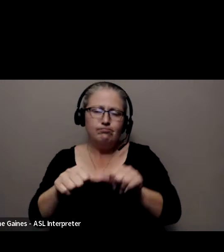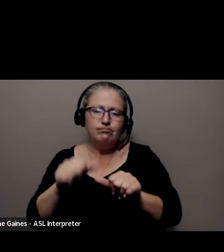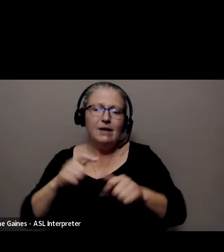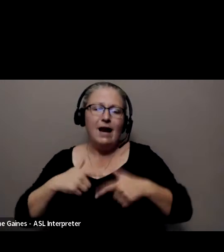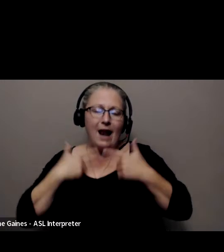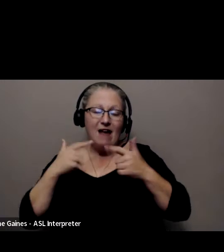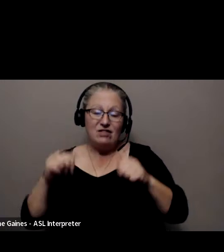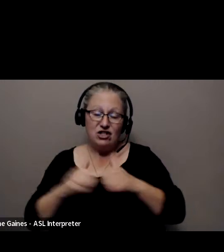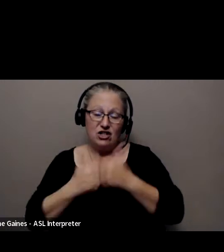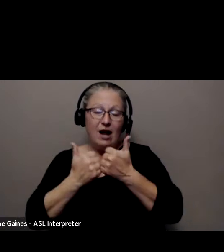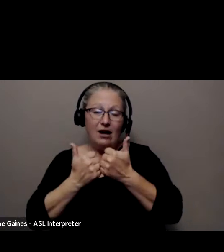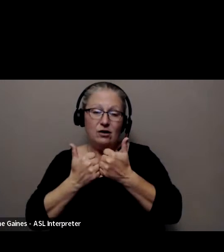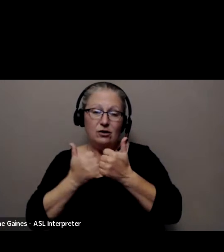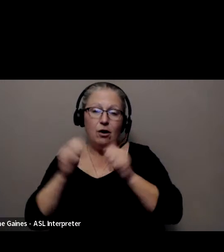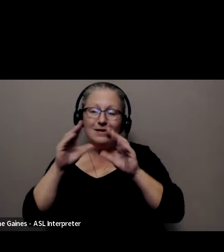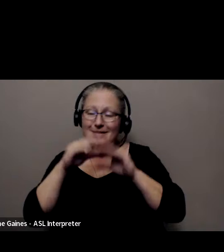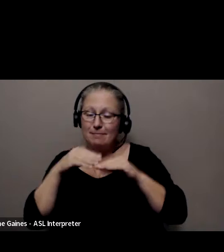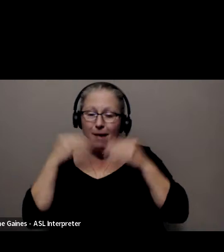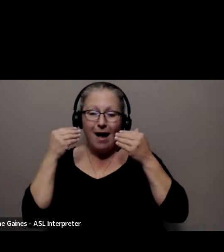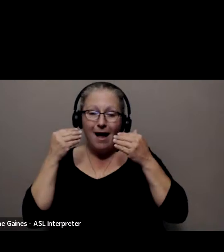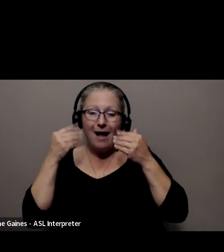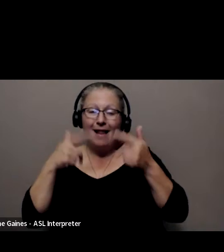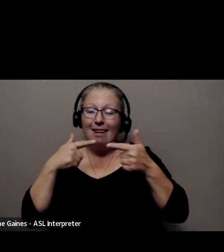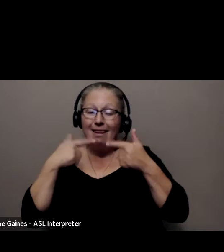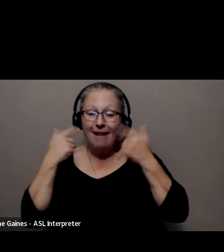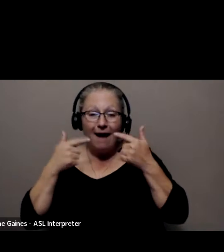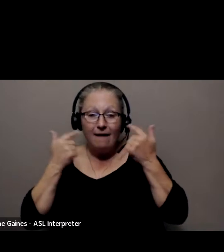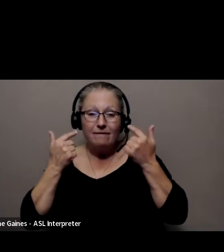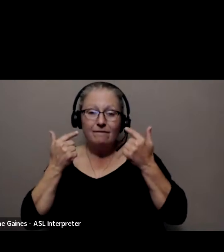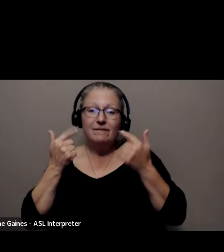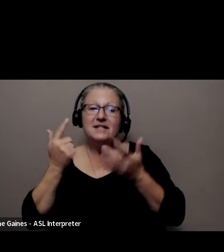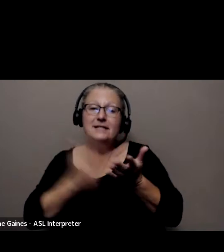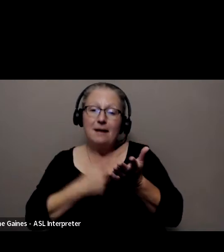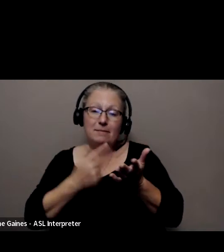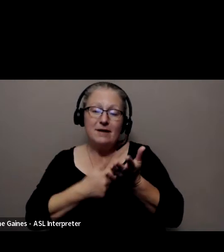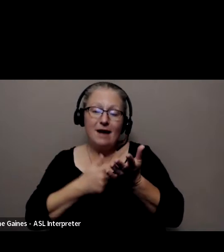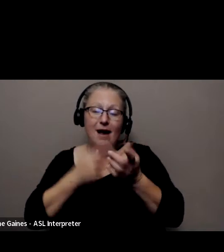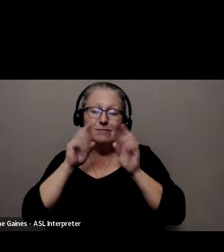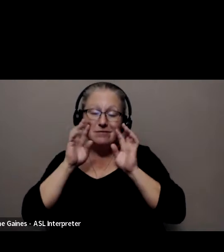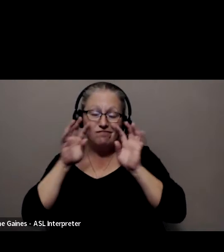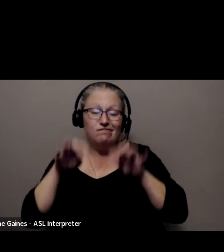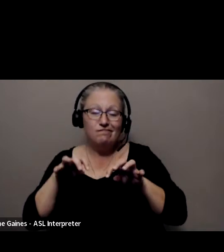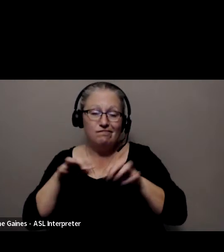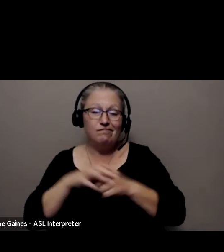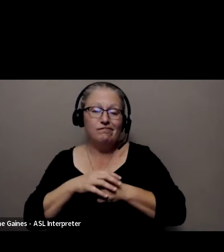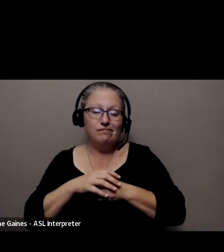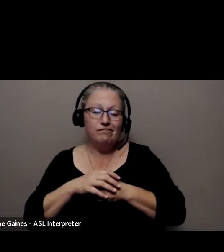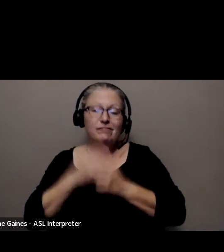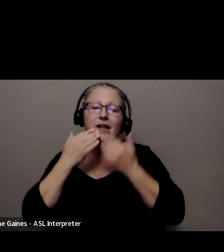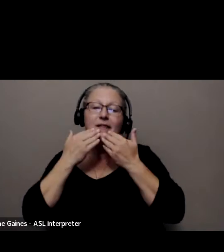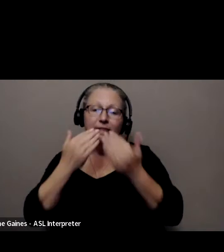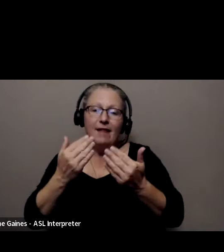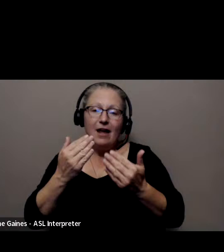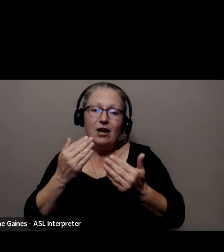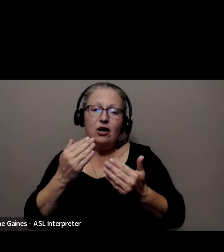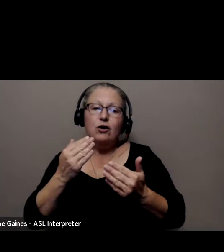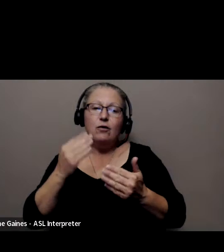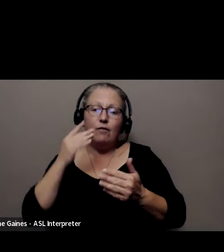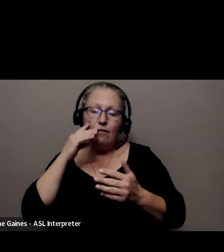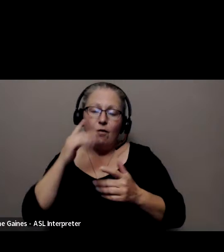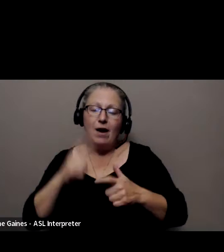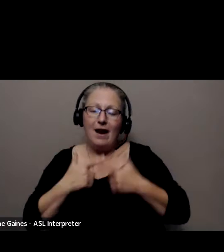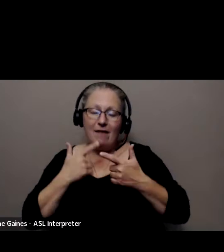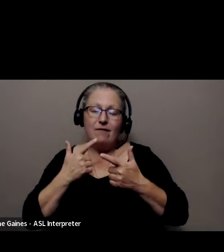challenges with a smile, a laugh, and sometimes tears. Thank you for living up to the values